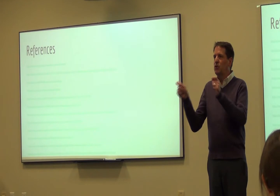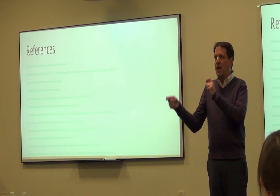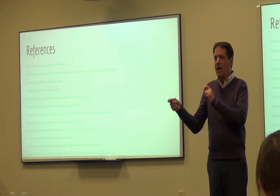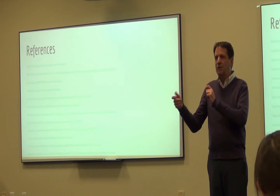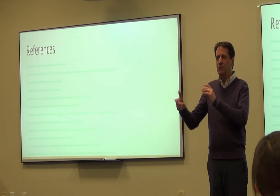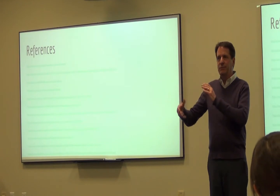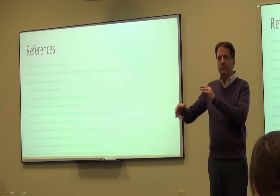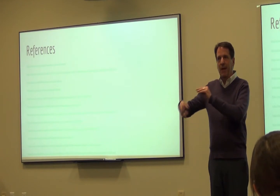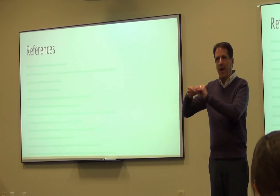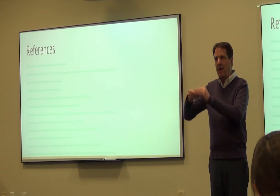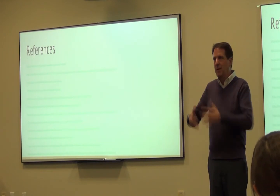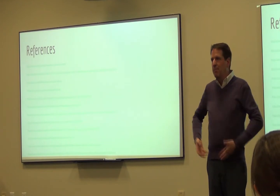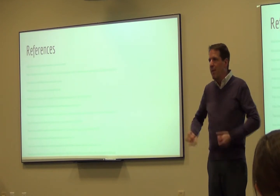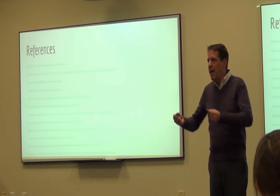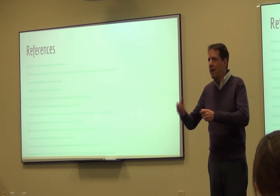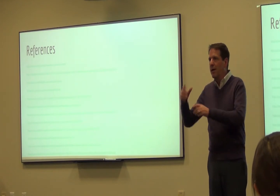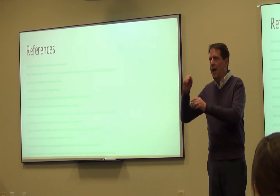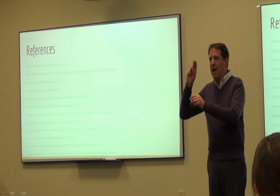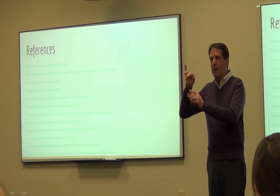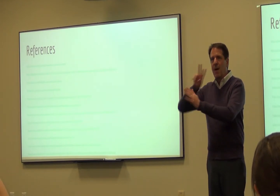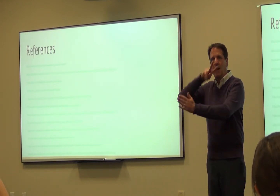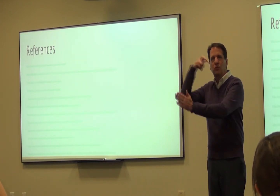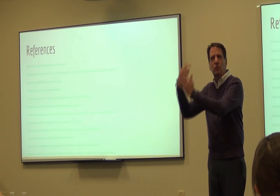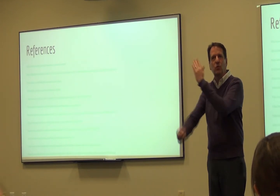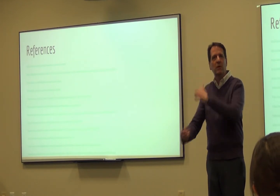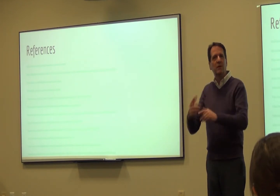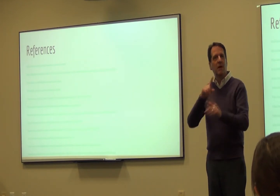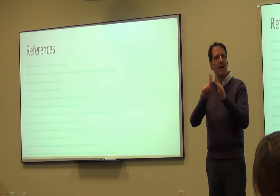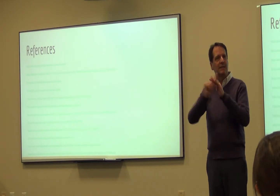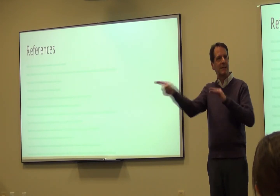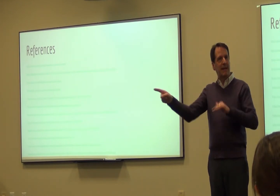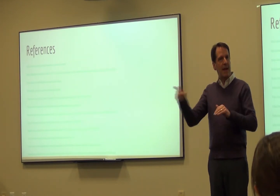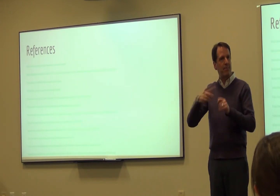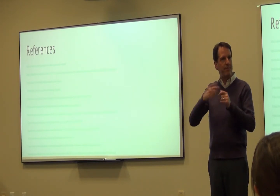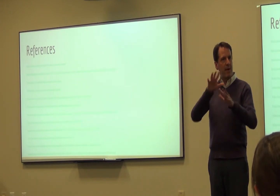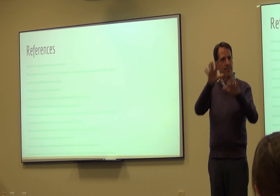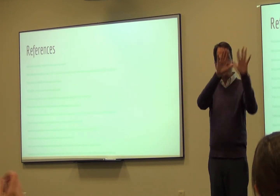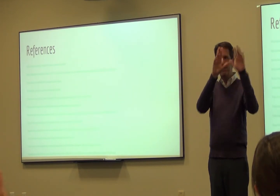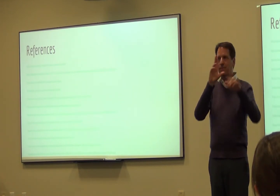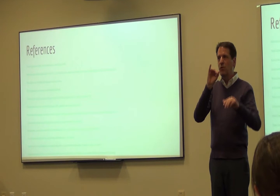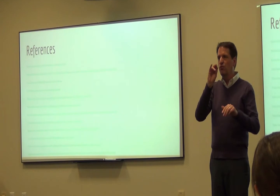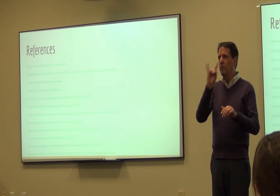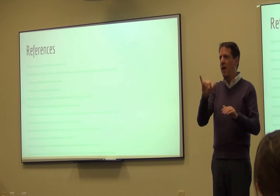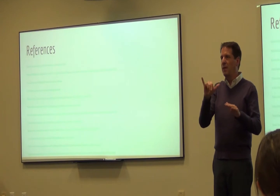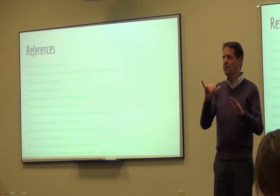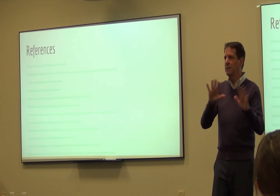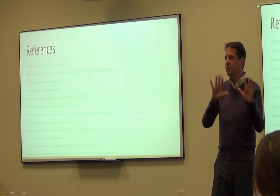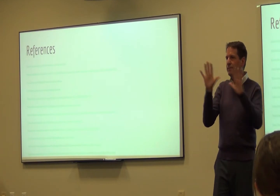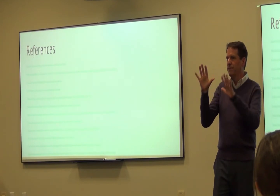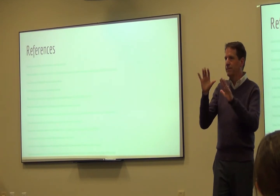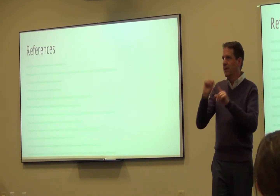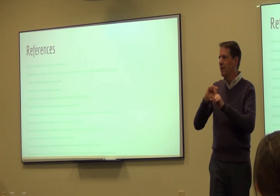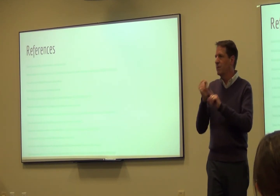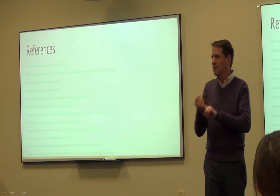So that kind of changed their spending habits and their needs to escape